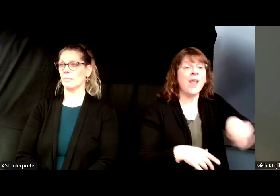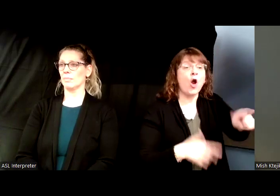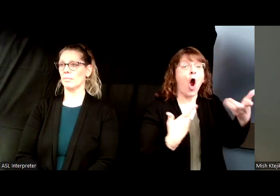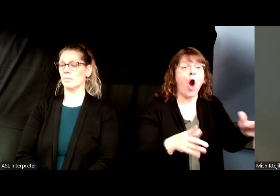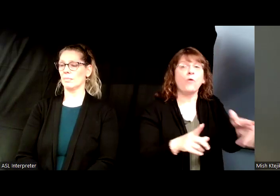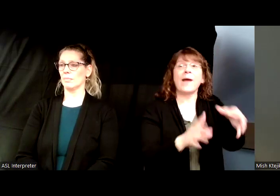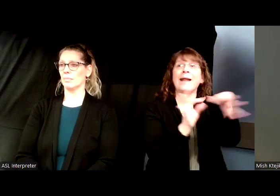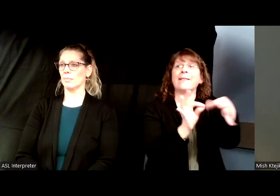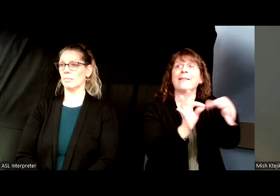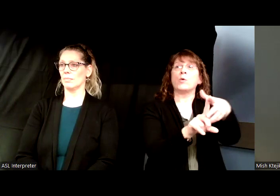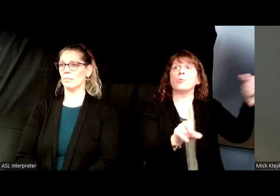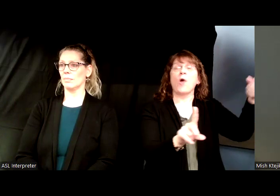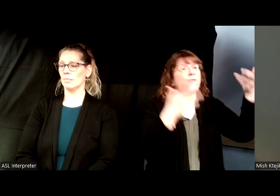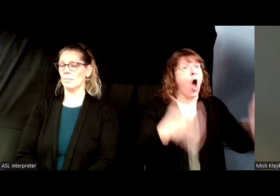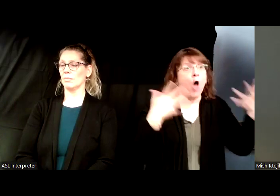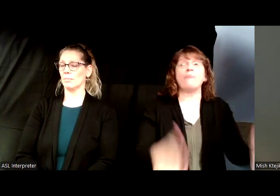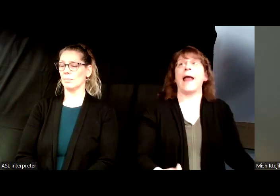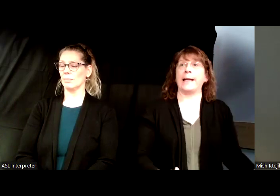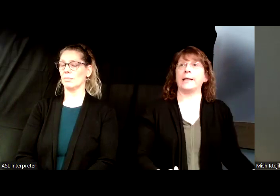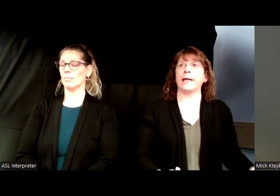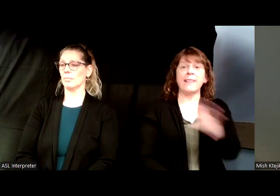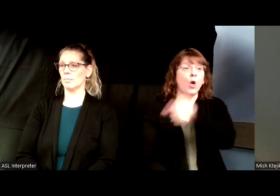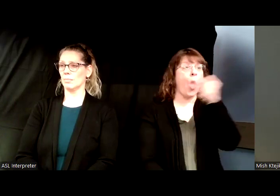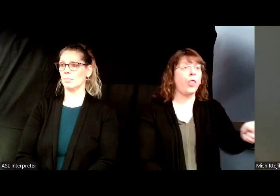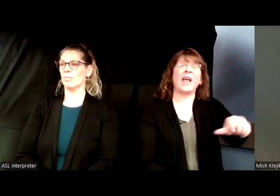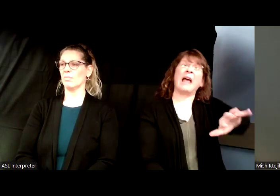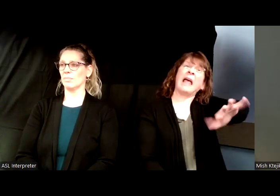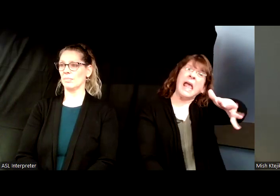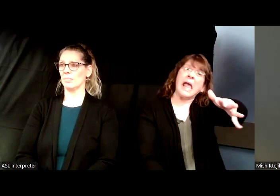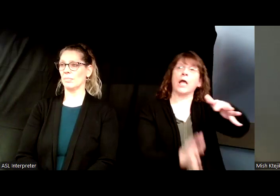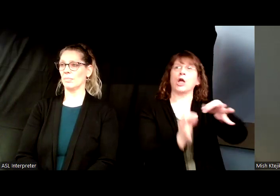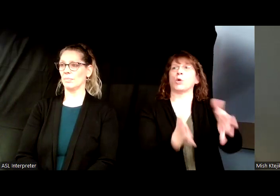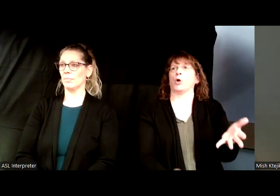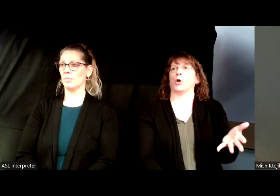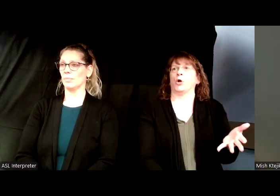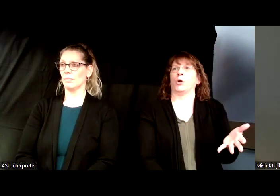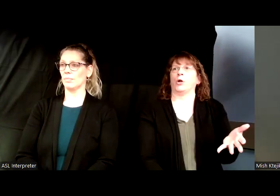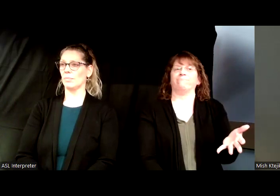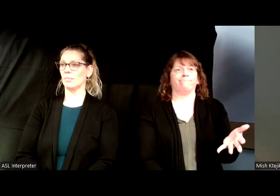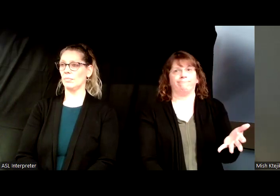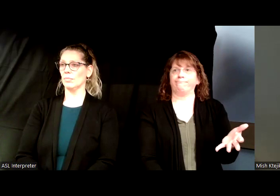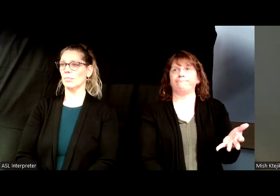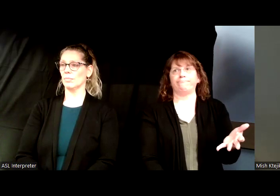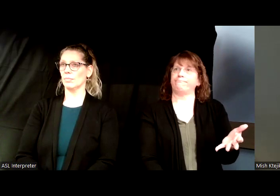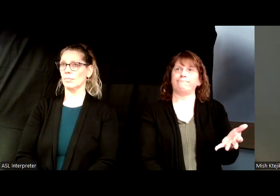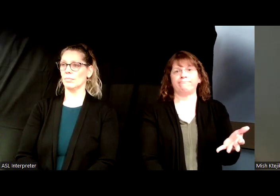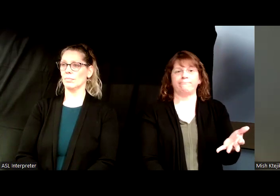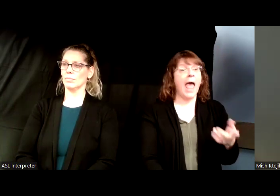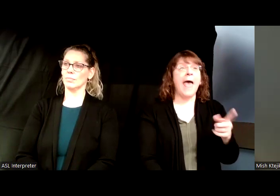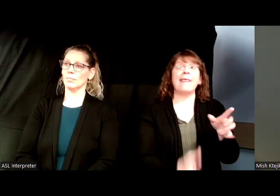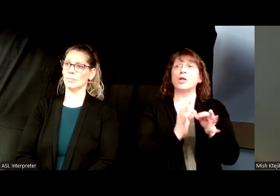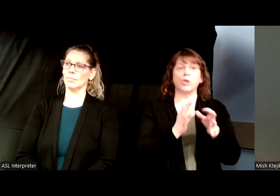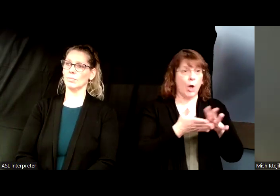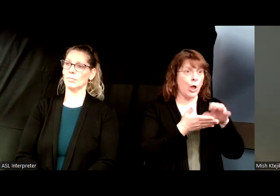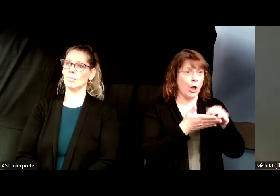the children don't have good language model, they already have language deprivation, and then you put a brand new interpreter in there who's maybe not